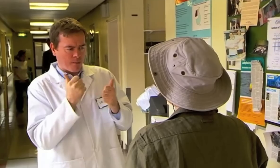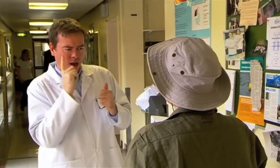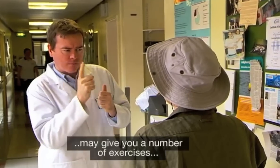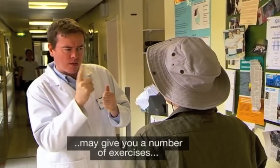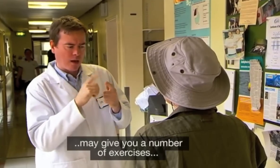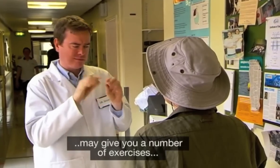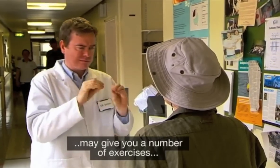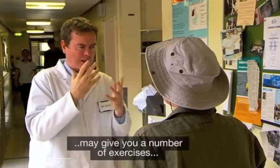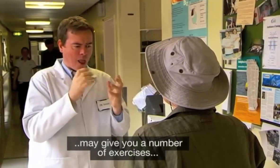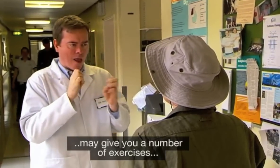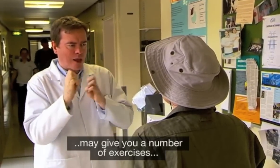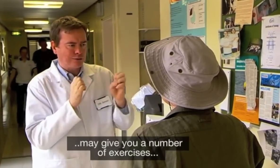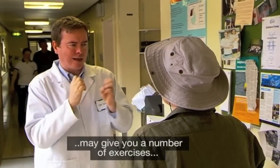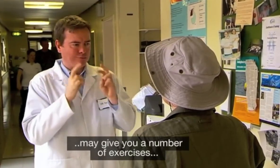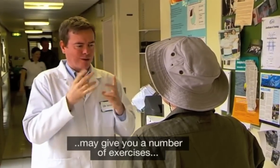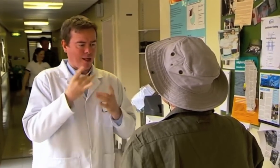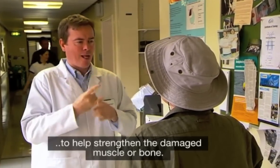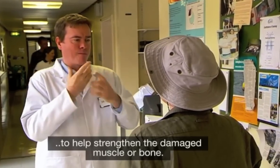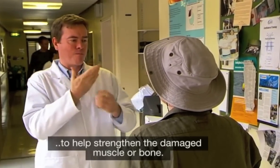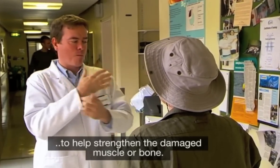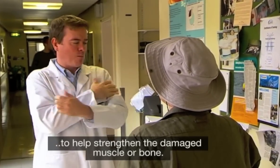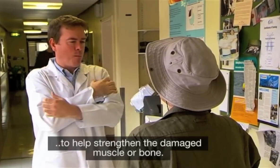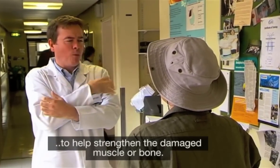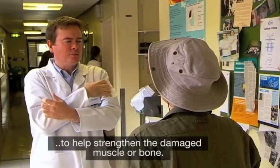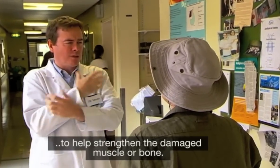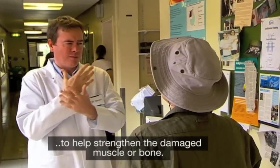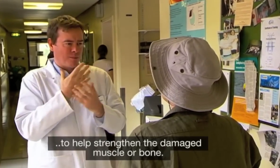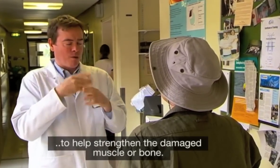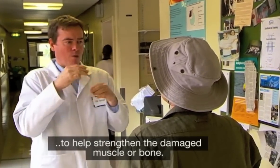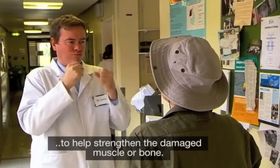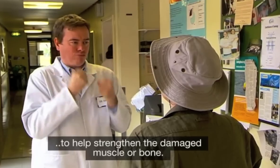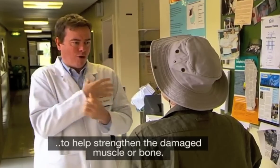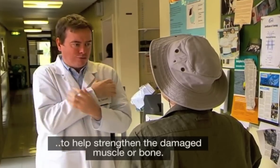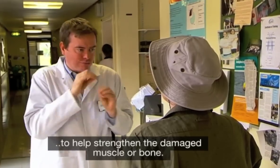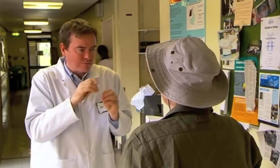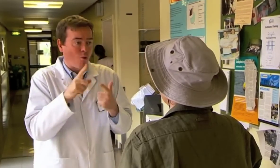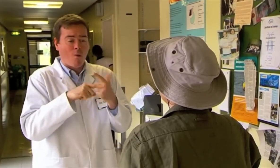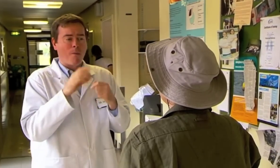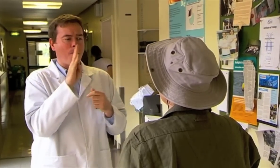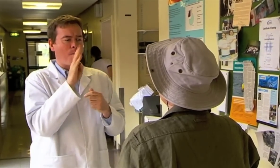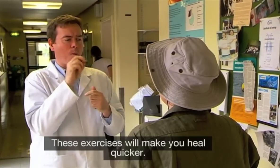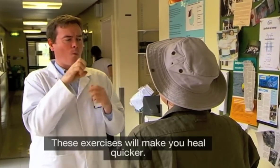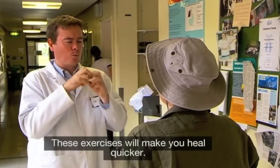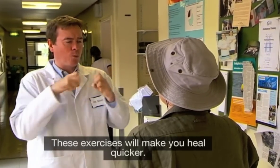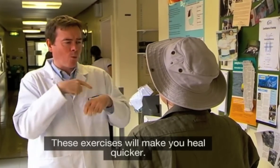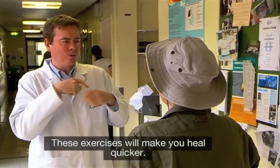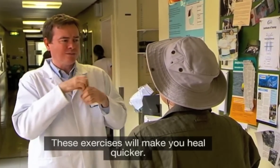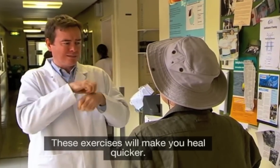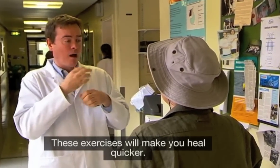may give you a number of exercises to help strengthen the damaged muscle or bone. These exercises will make you heal